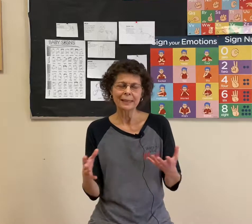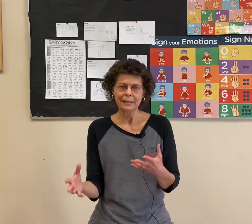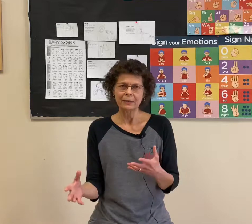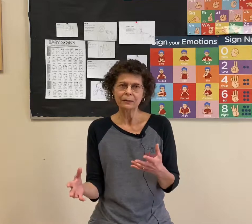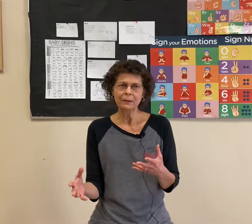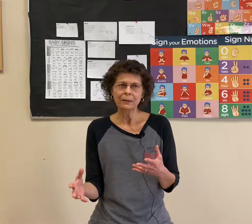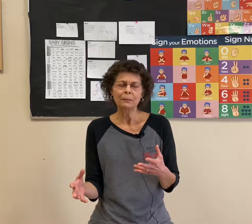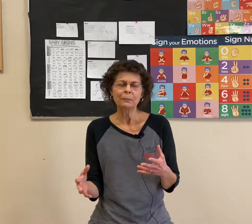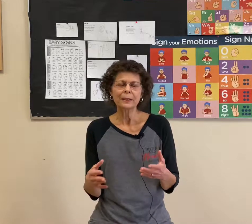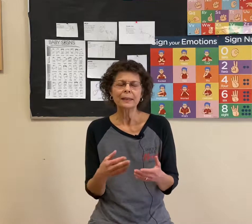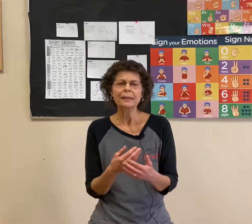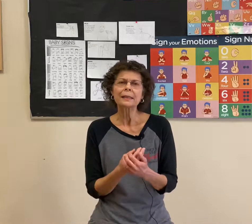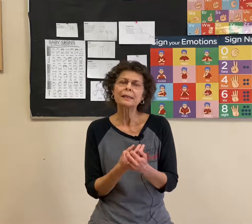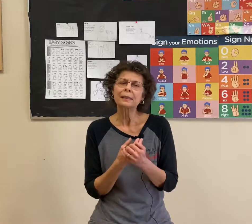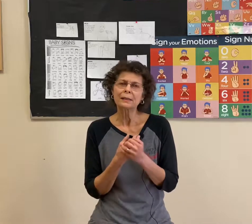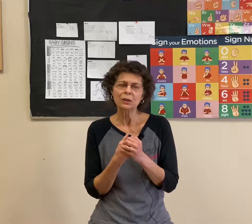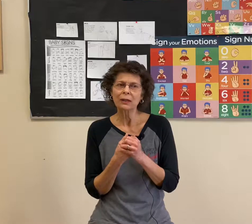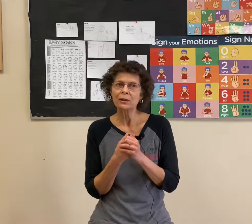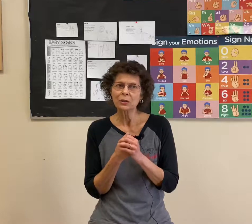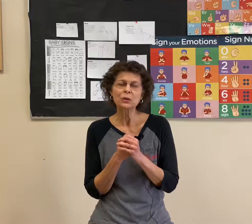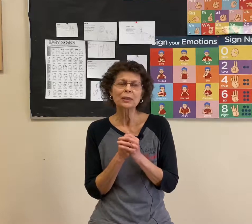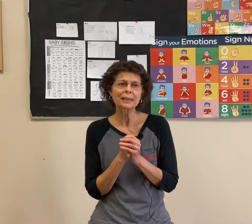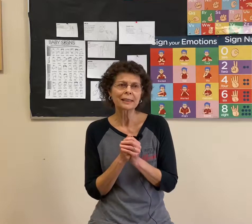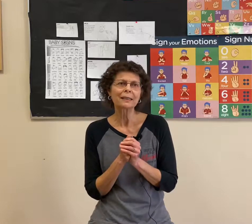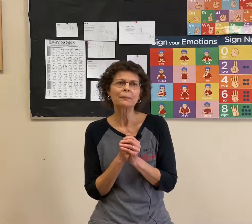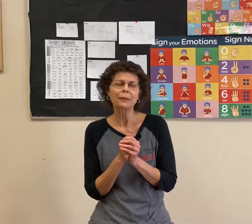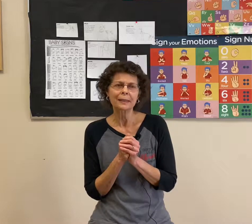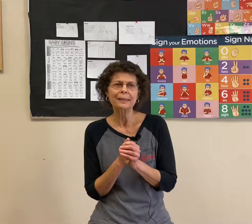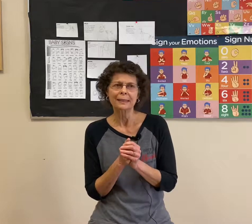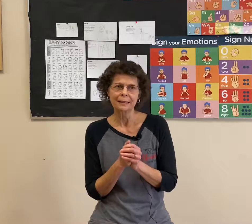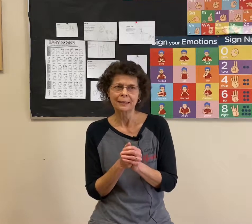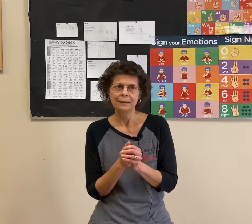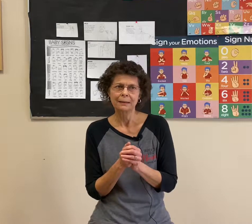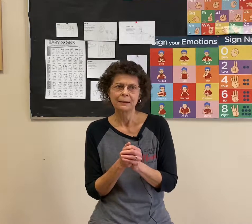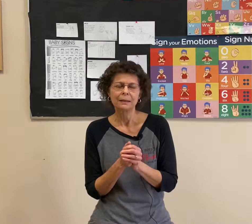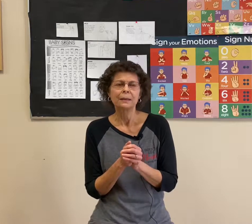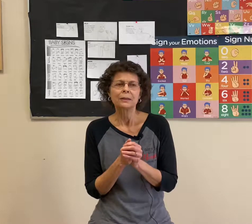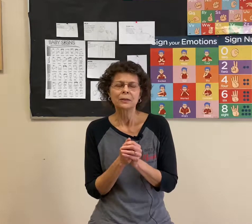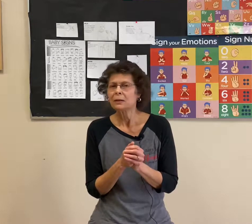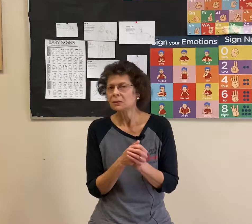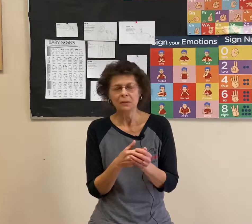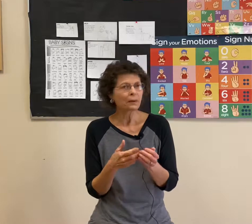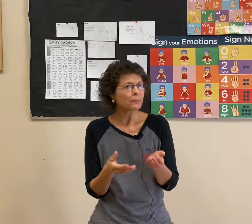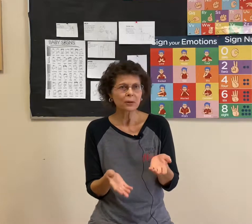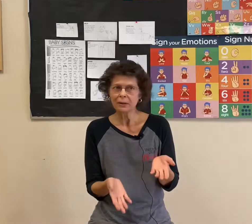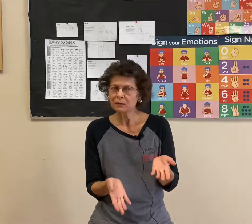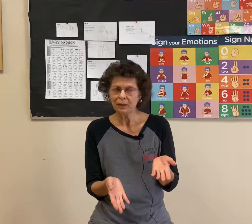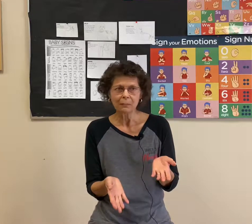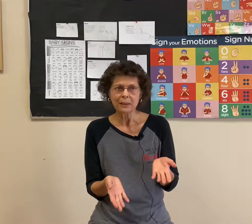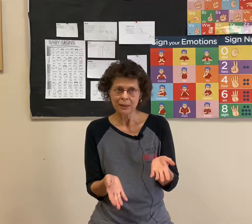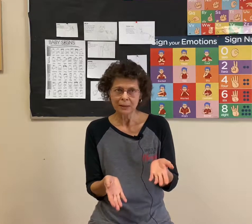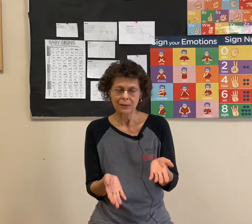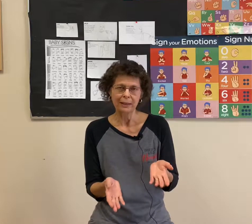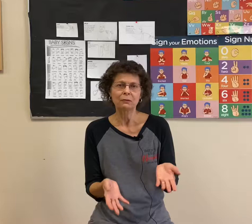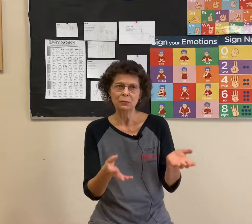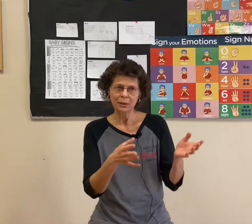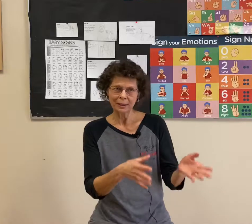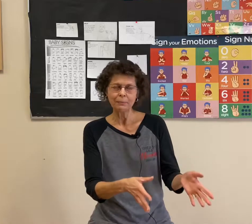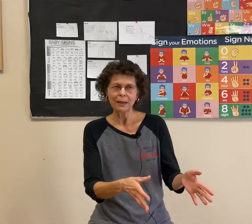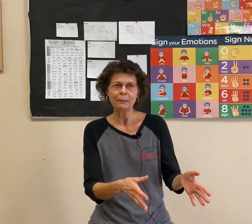ideal because the child can usually sit up unassisted. So some of them as young as 5 months can do that. If you sit them up,